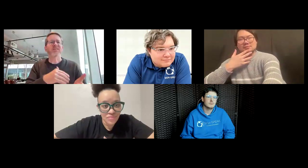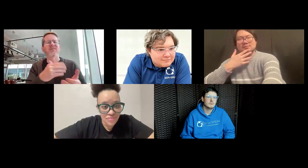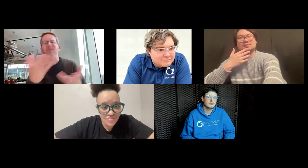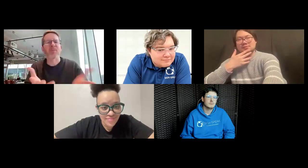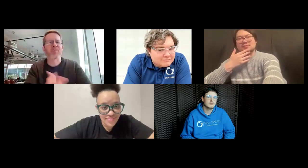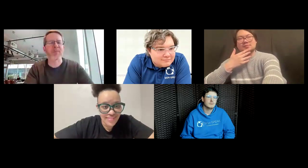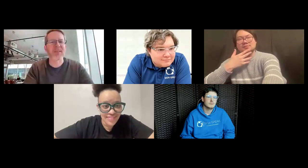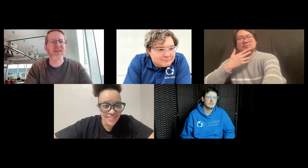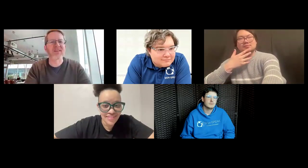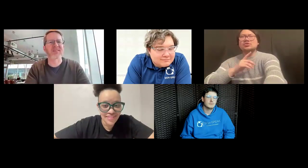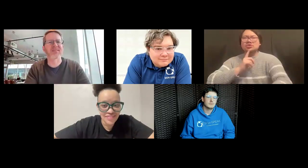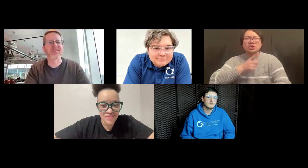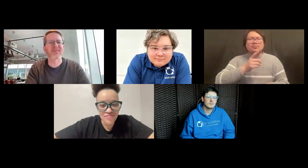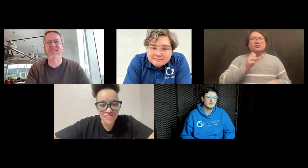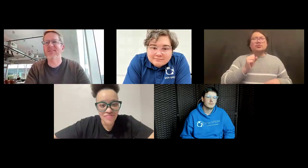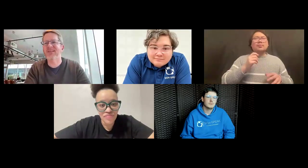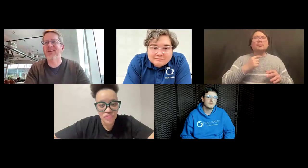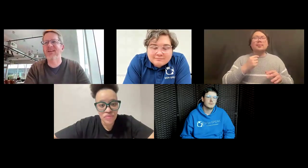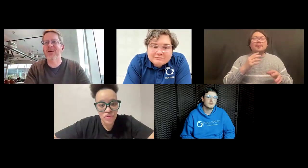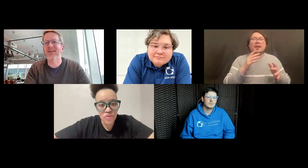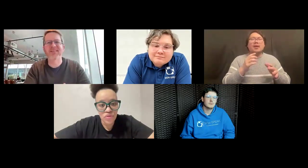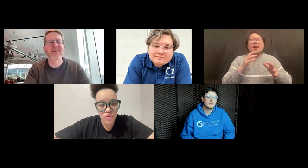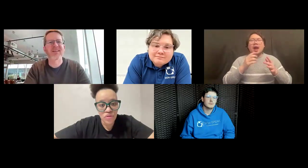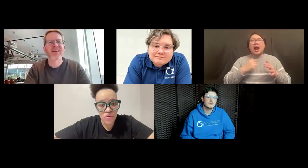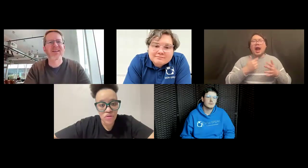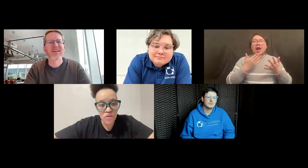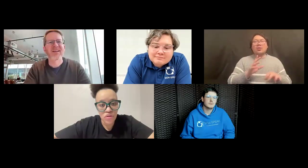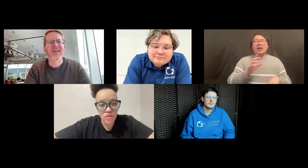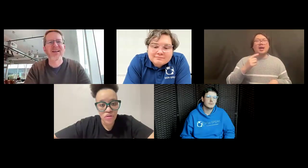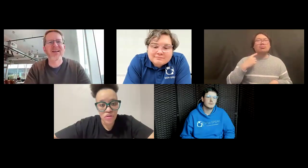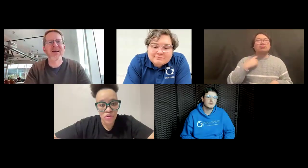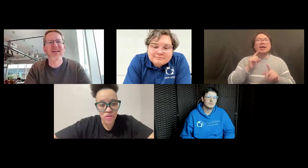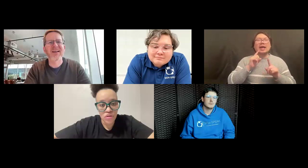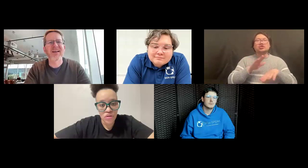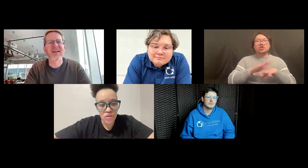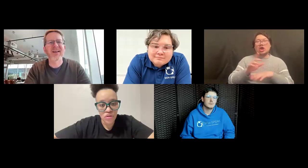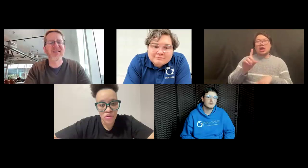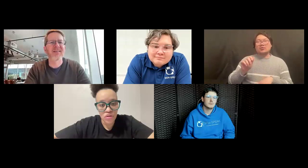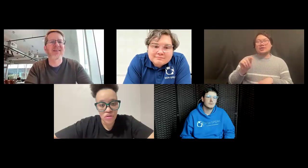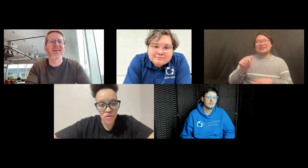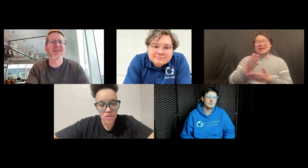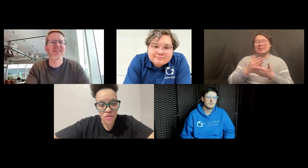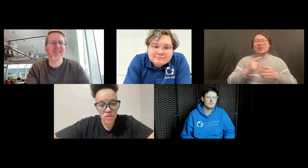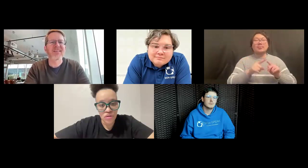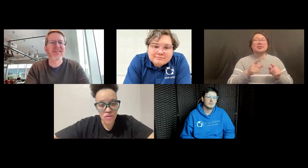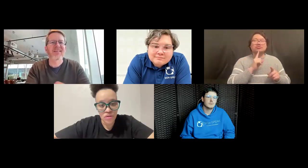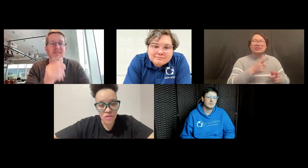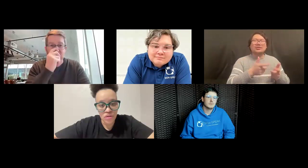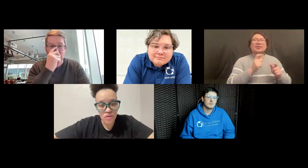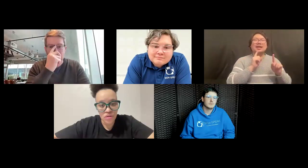several hundred, several thousand. What does that look like? Sure. Yeah, this is Nicholas. Um,